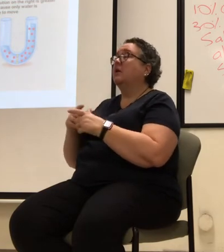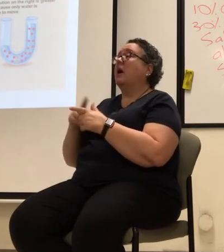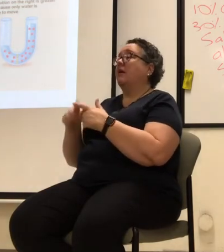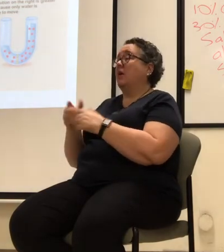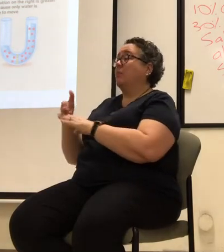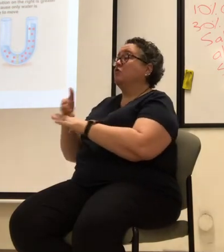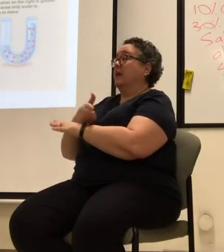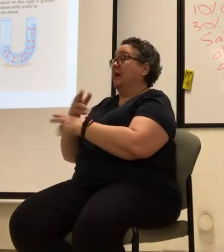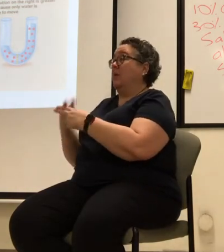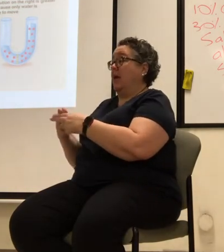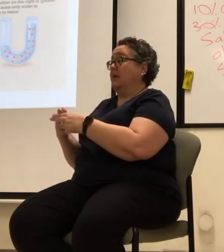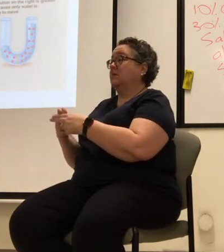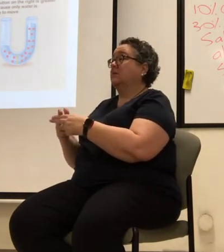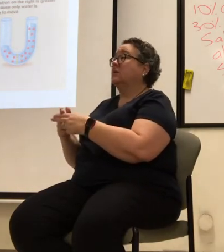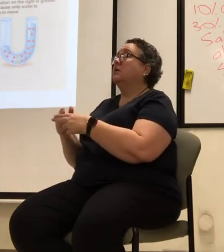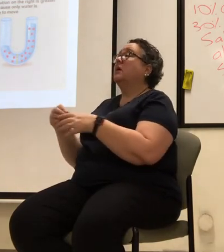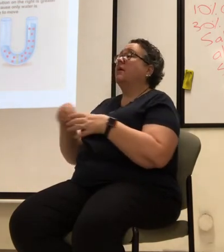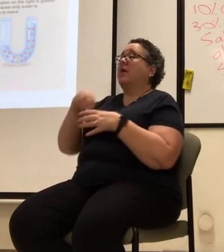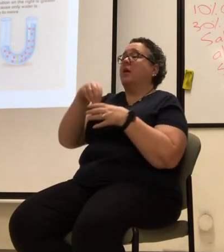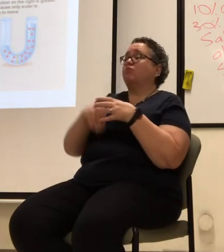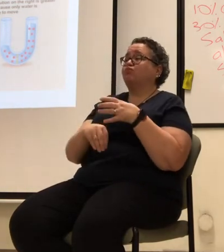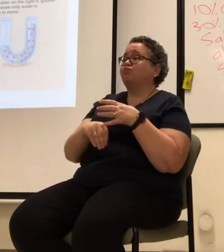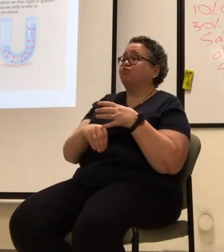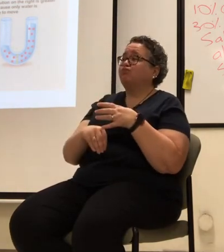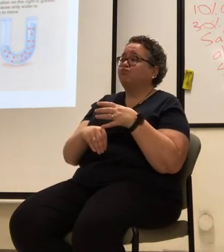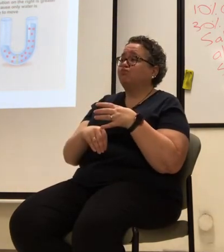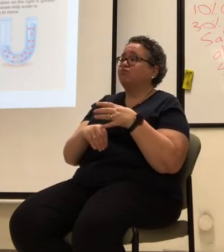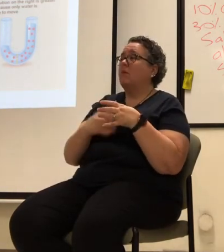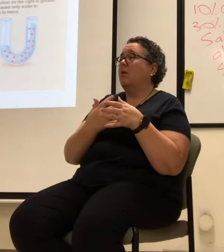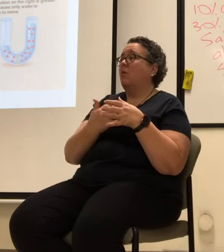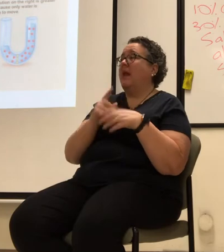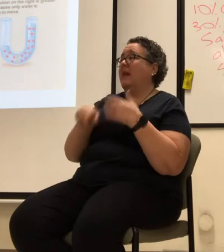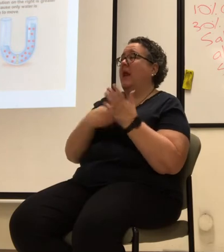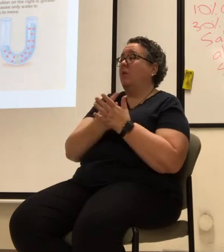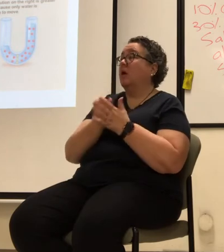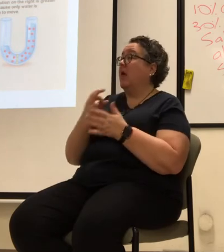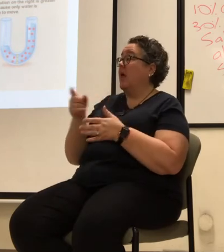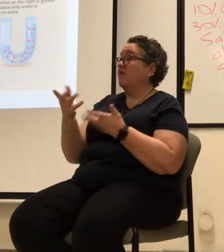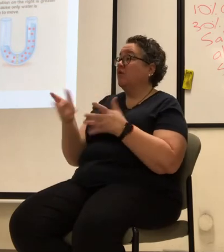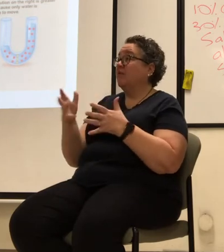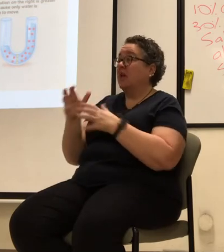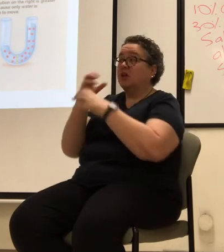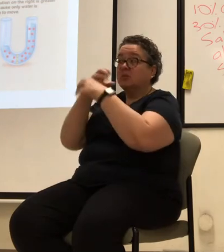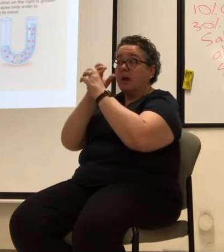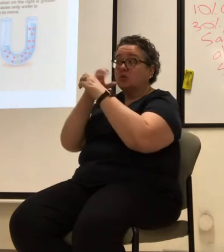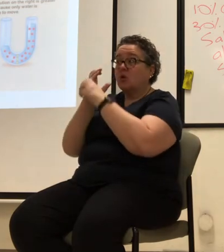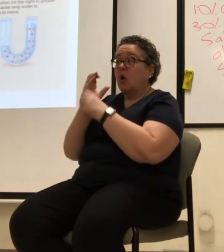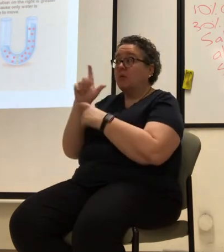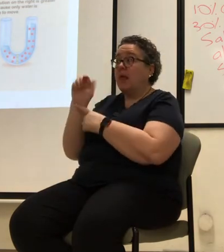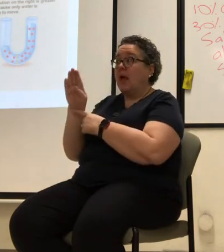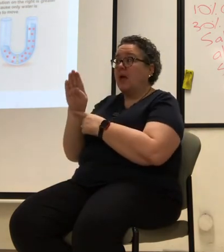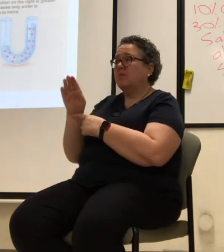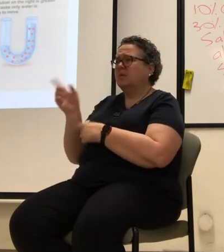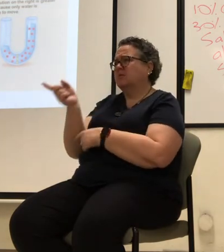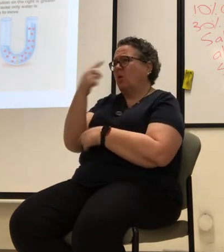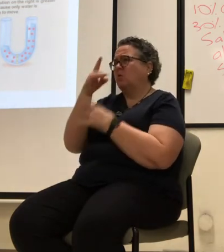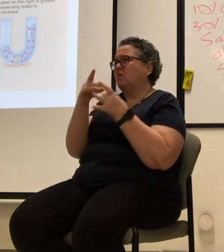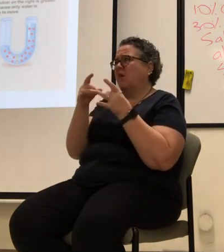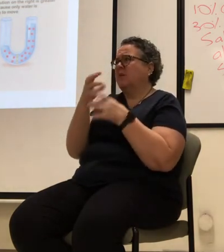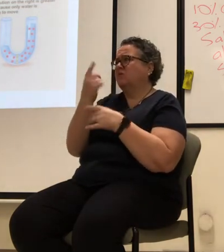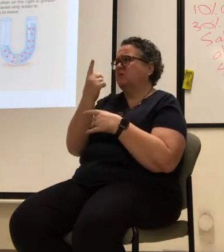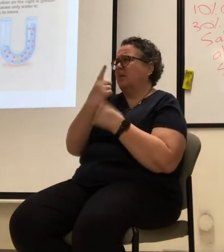you're going to submerge it, wait an hour. If you finish your microscope lab, you can just go to Starbucks or something and come back. If you